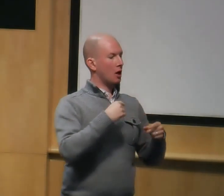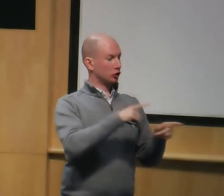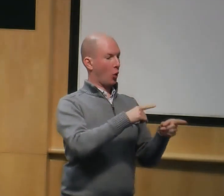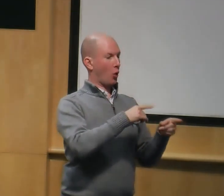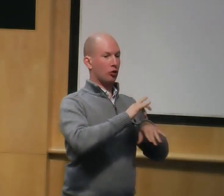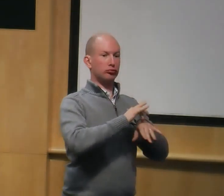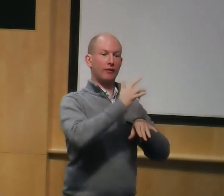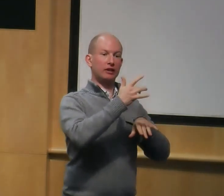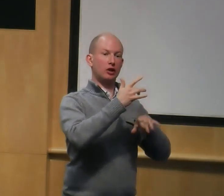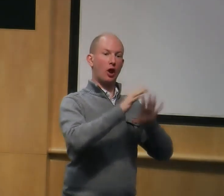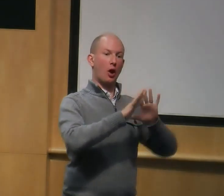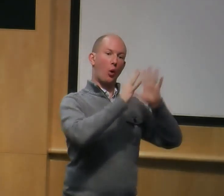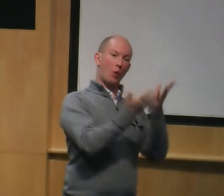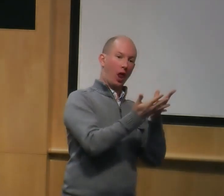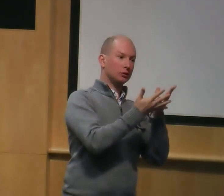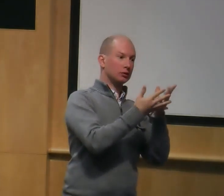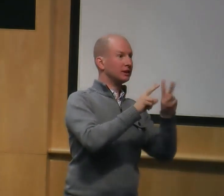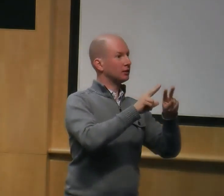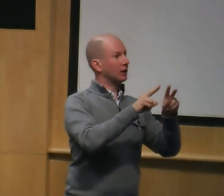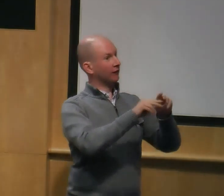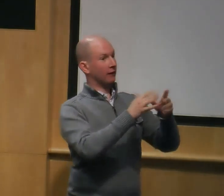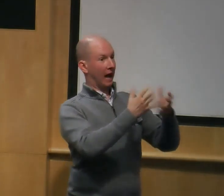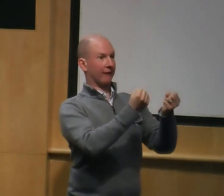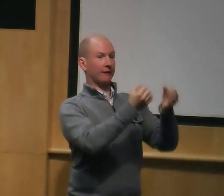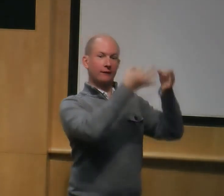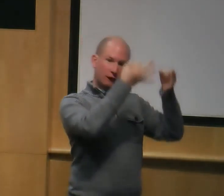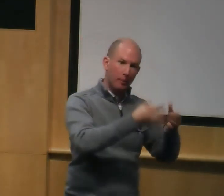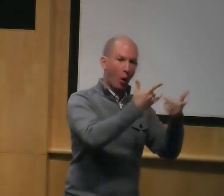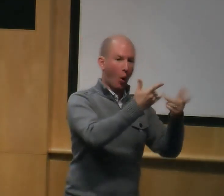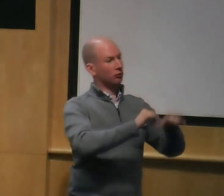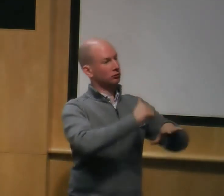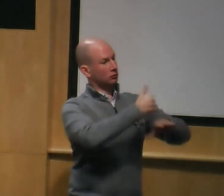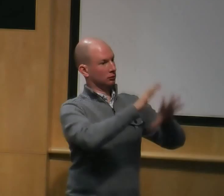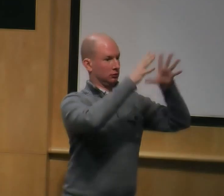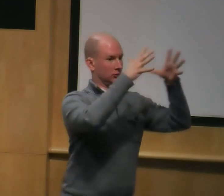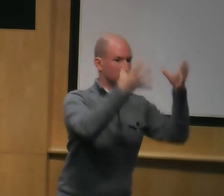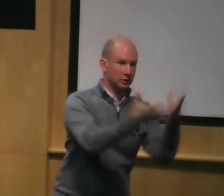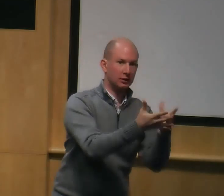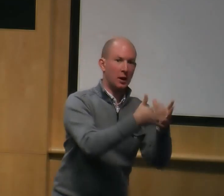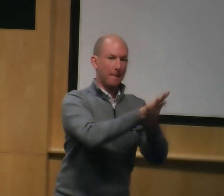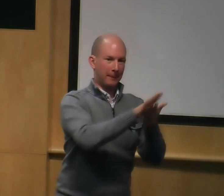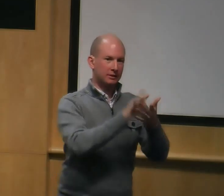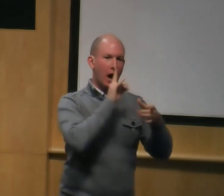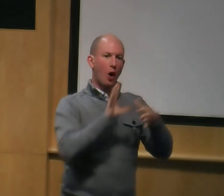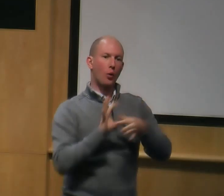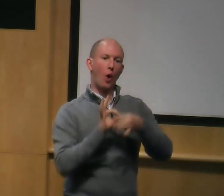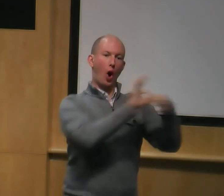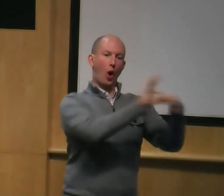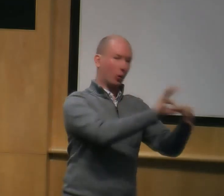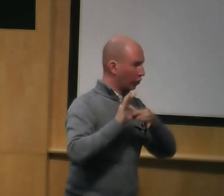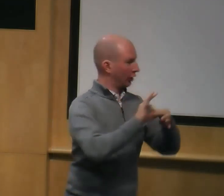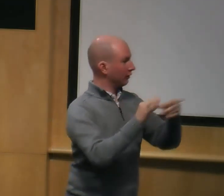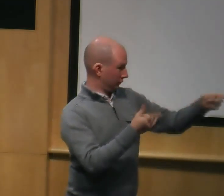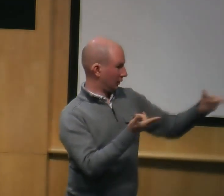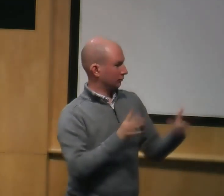there and find where the deaf children are. Now, in the professional part, there are ways where you can find